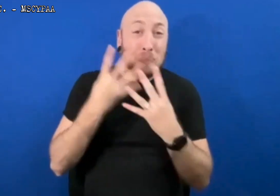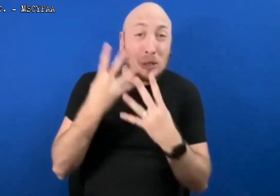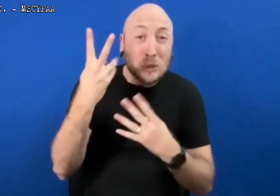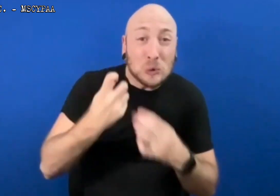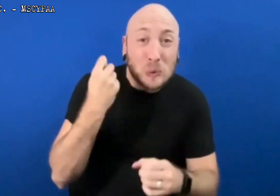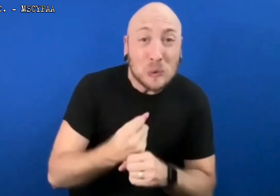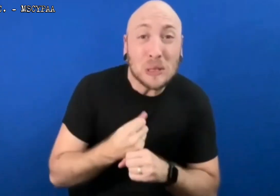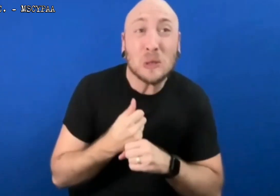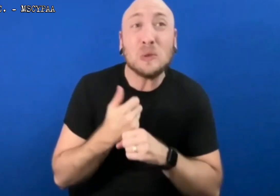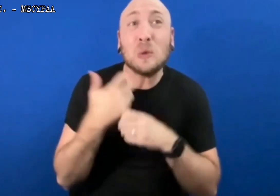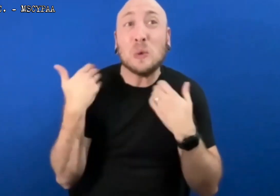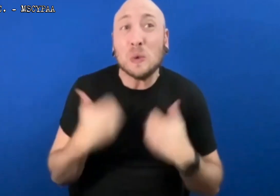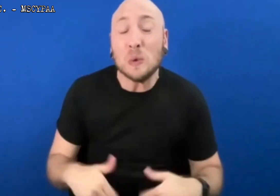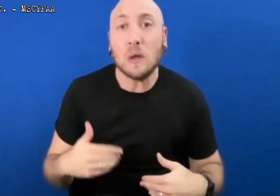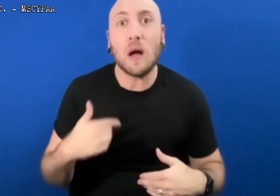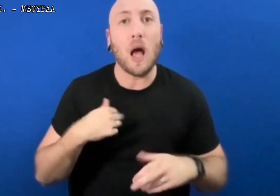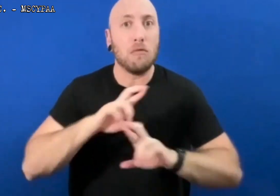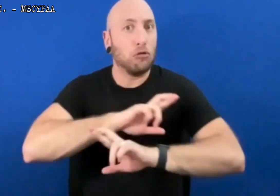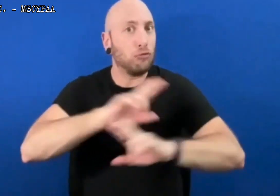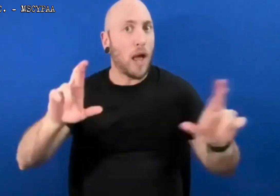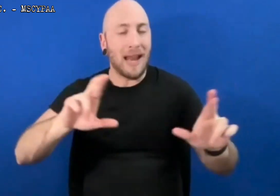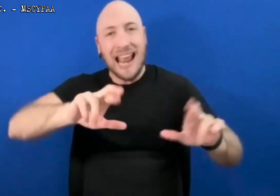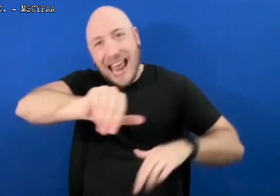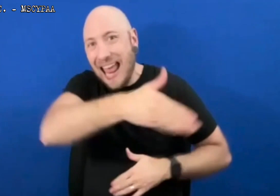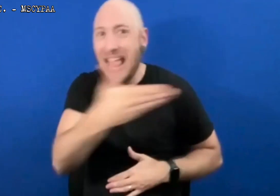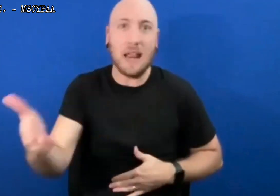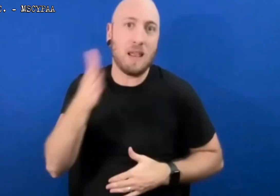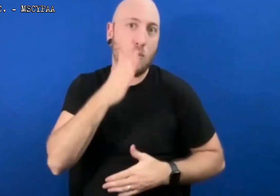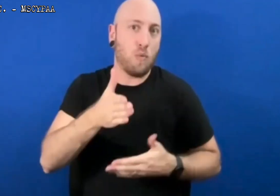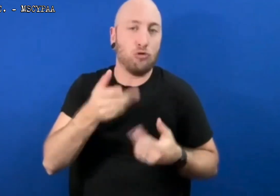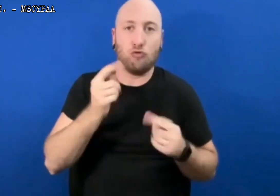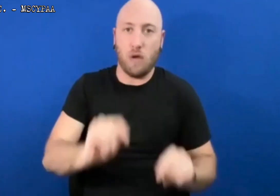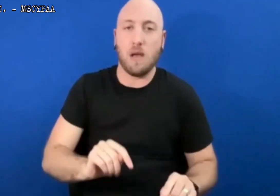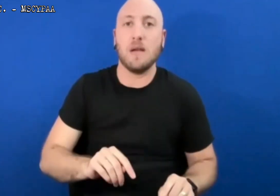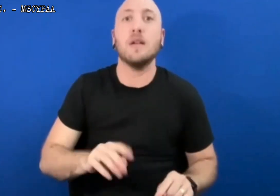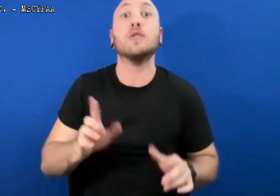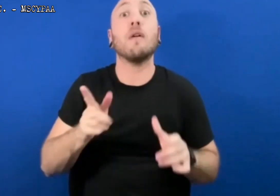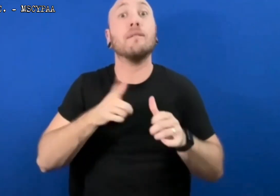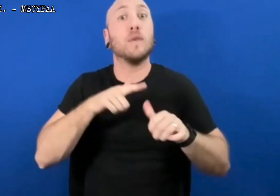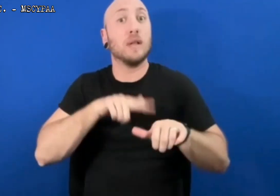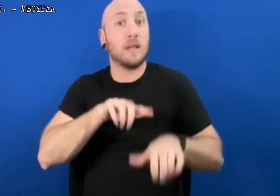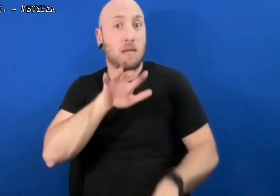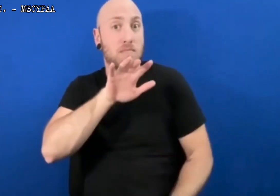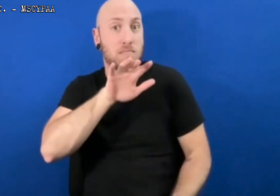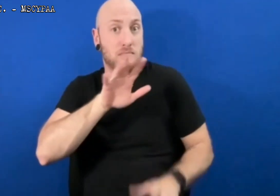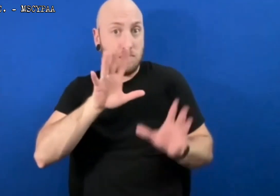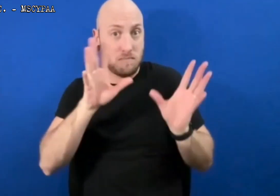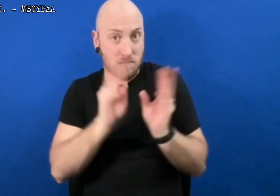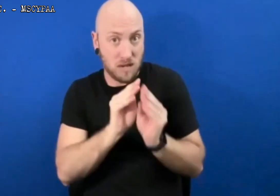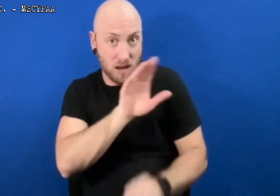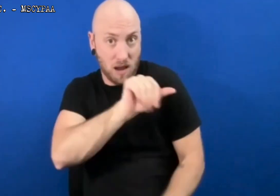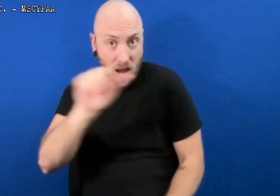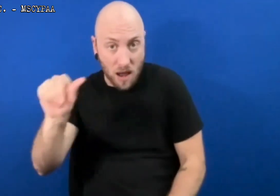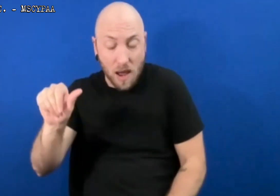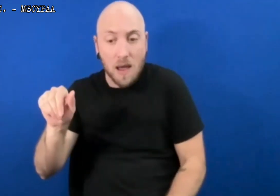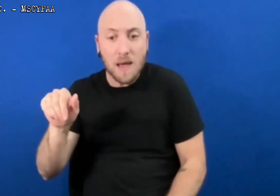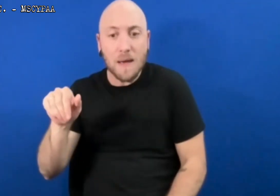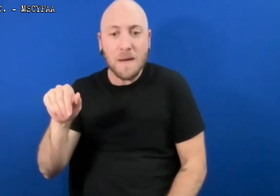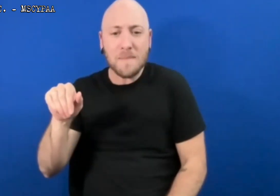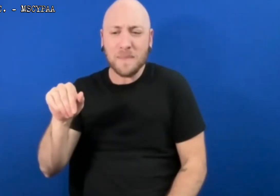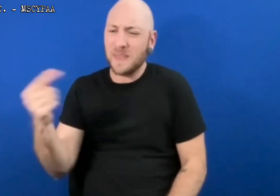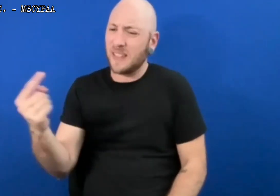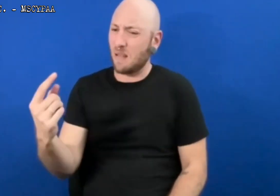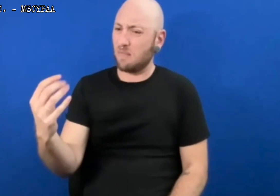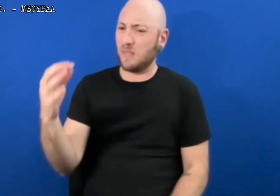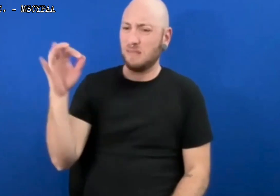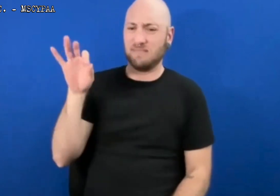And so I went to my first meeting, and someone made a suggestion, and I don't know if I actually haven't heard this from anyone else,